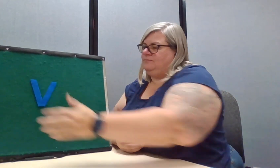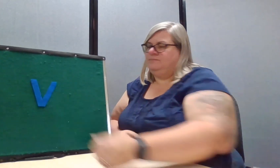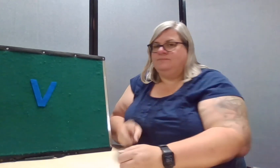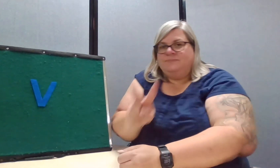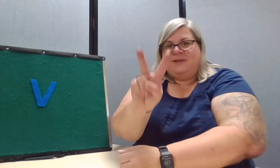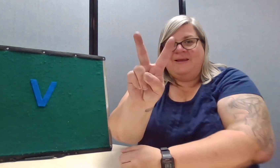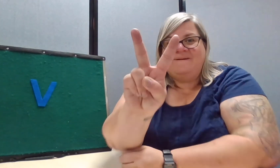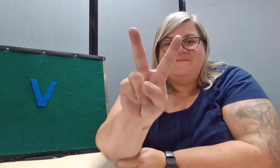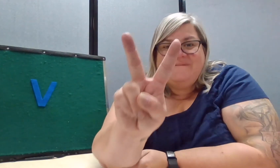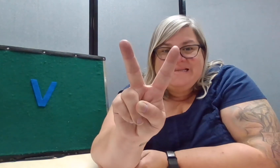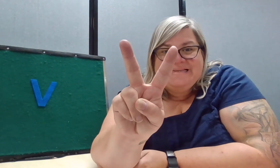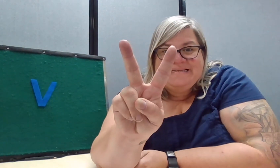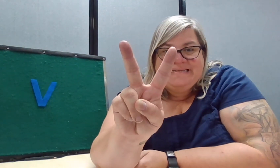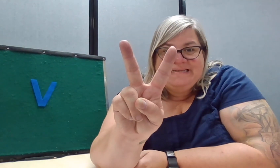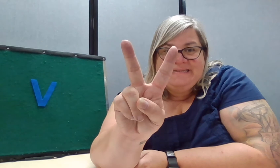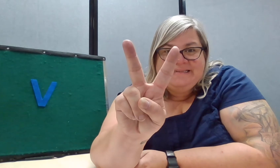The letter V.